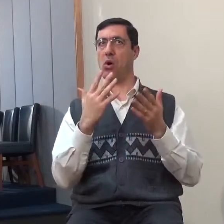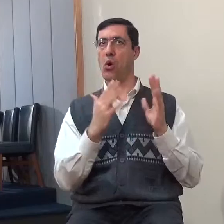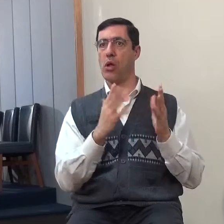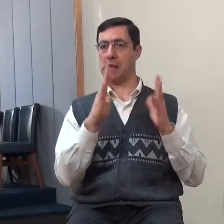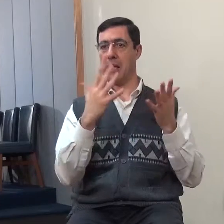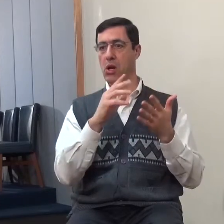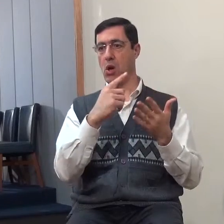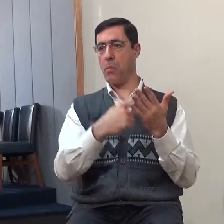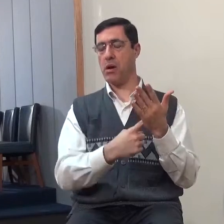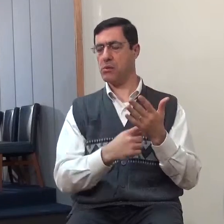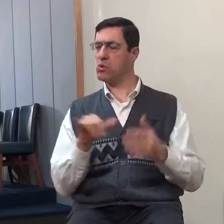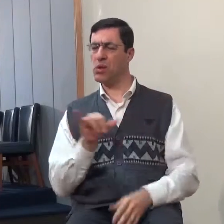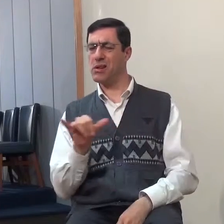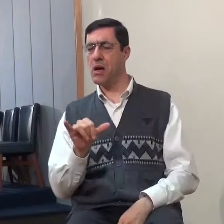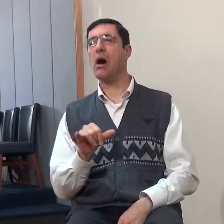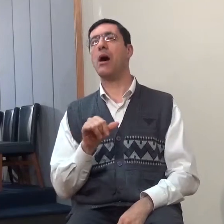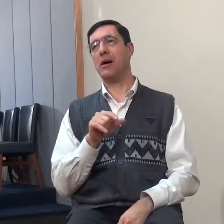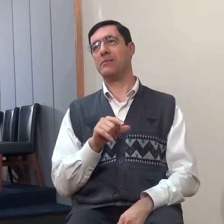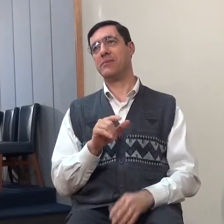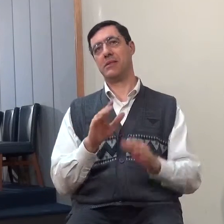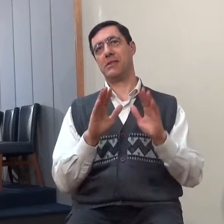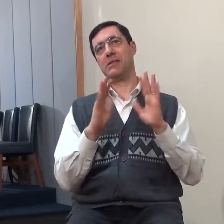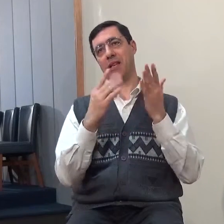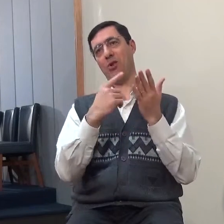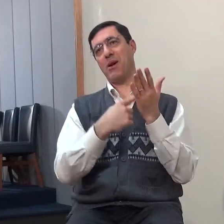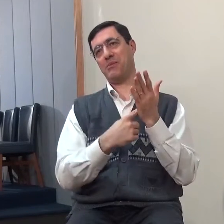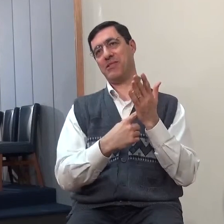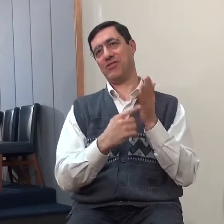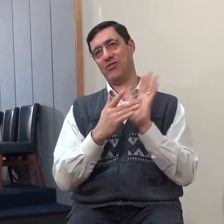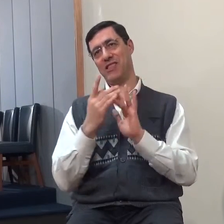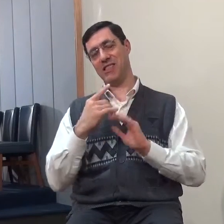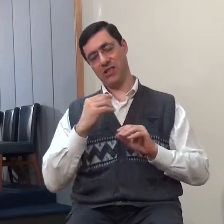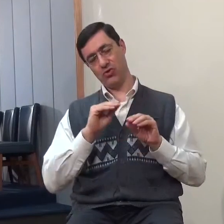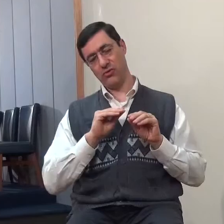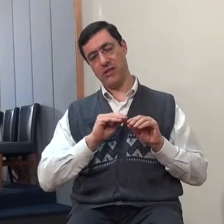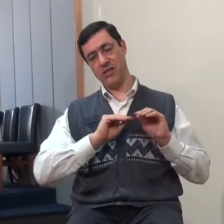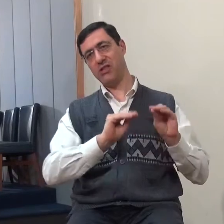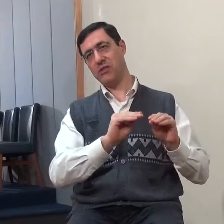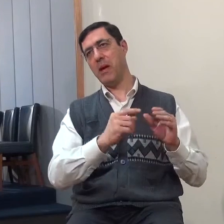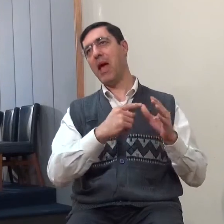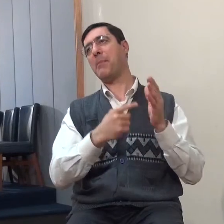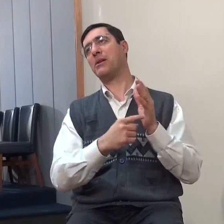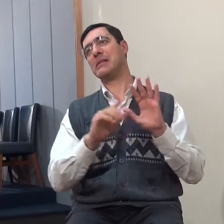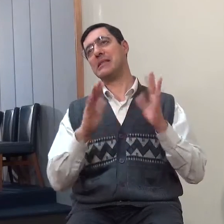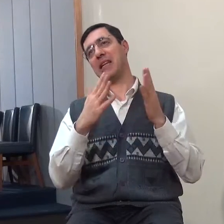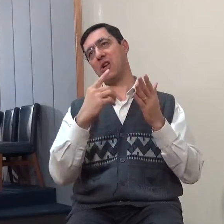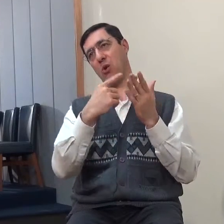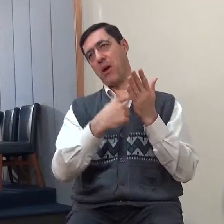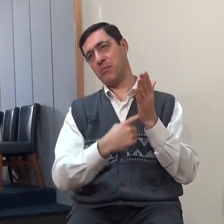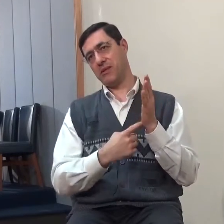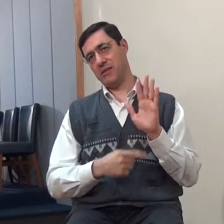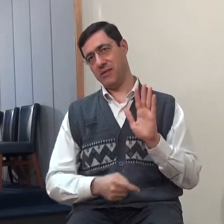referring to the commandments, the moral commandments, and not the ceremonial law. Because down in verse